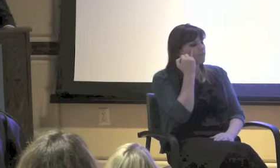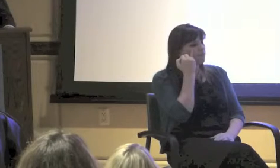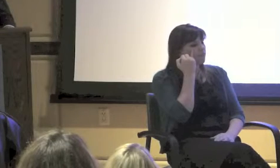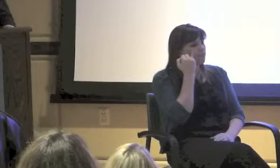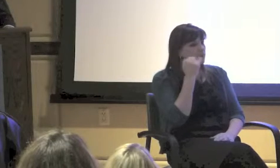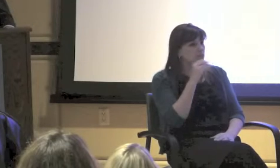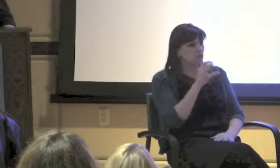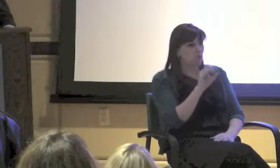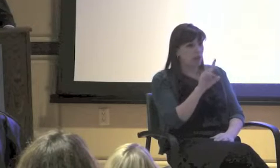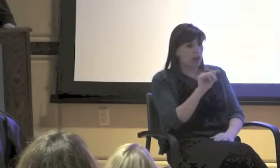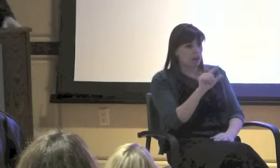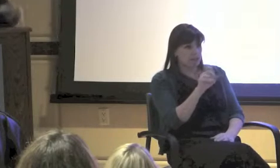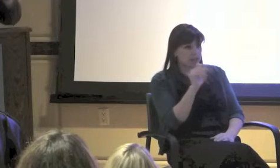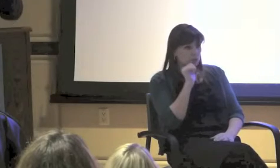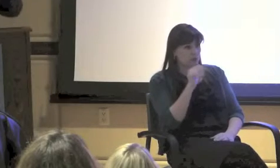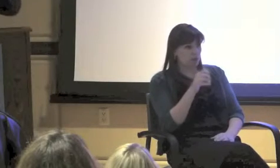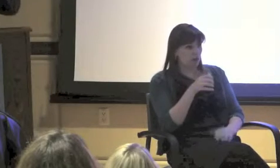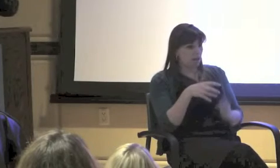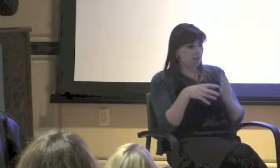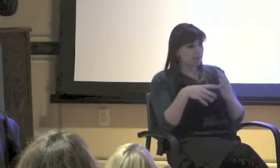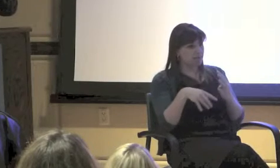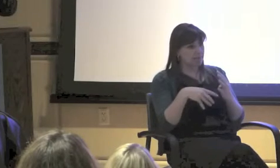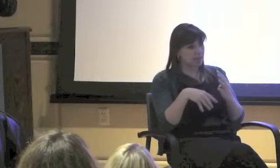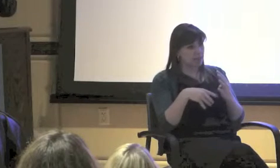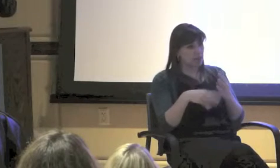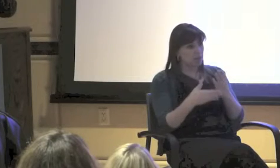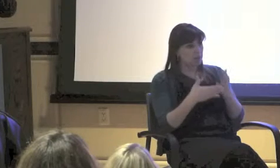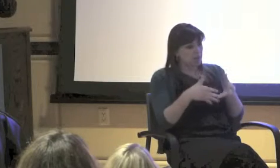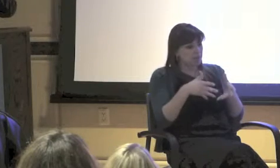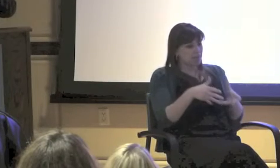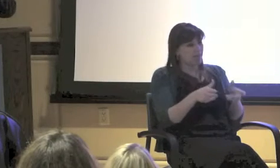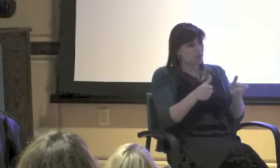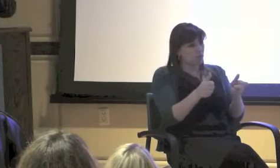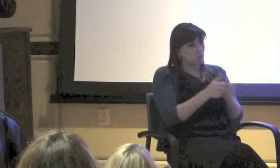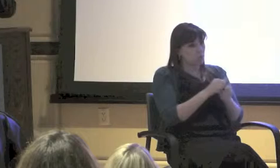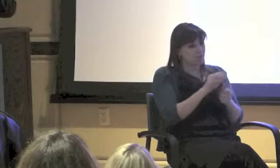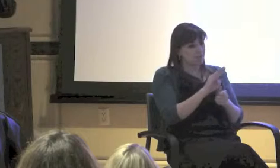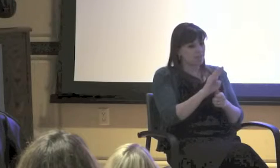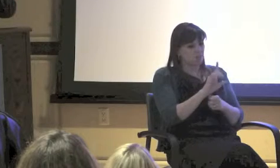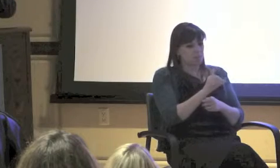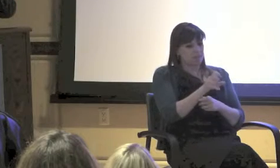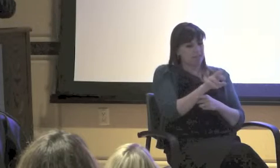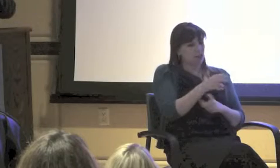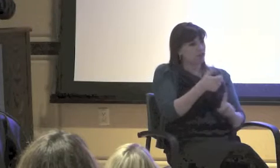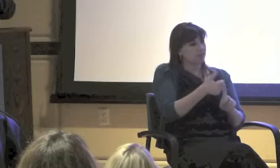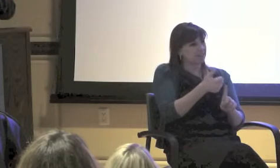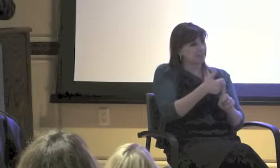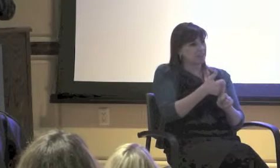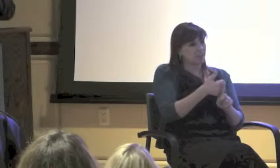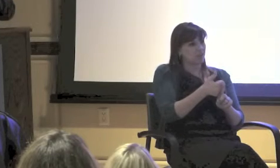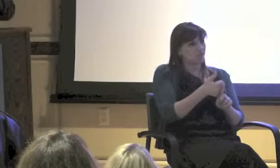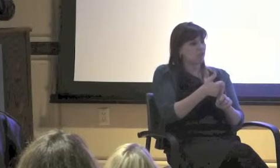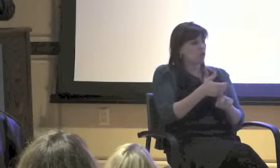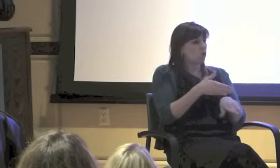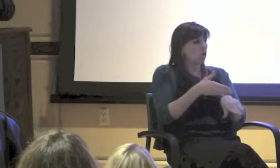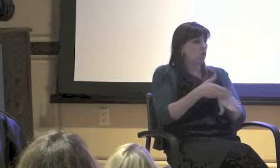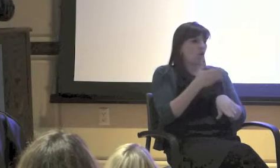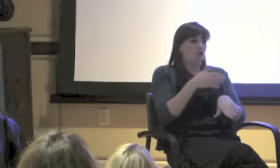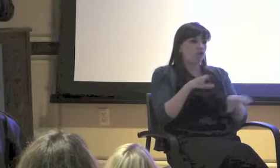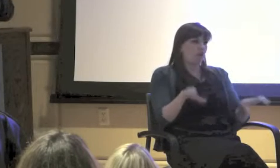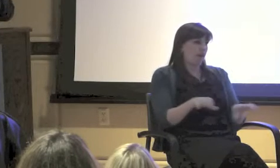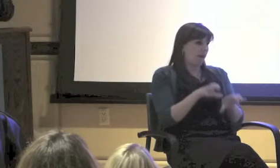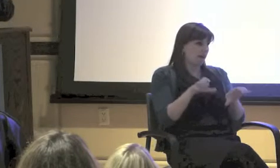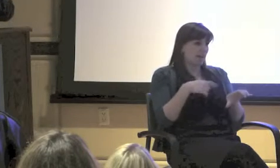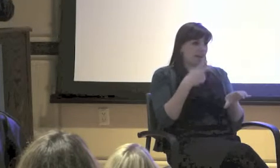the outlet so that it won't leak, you may be left with a bladder that's overactive and